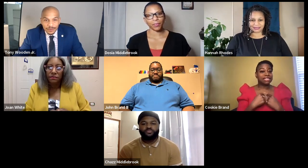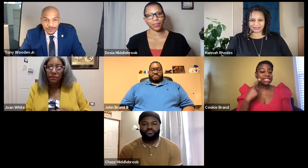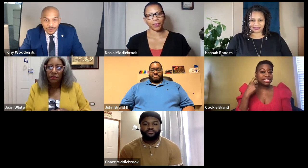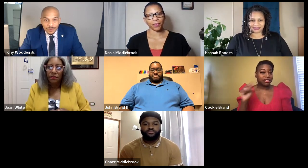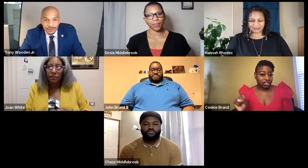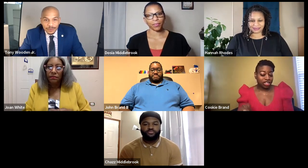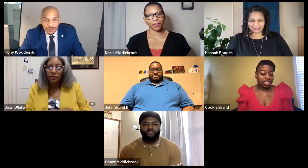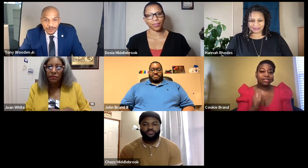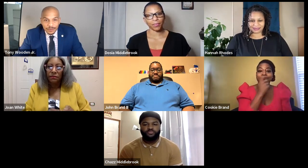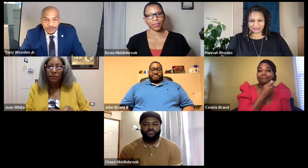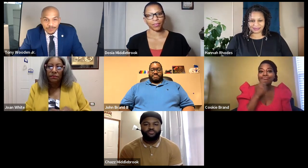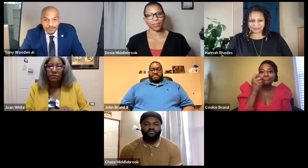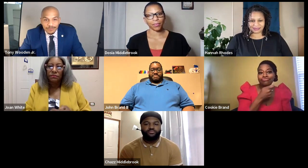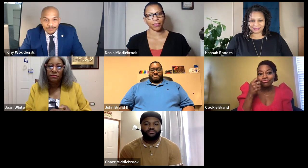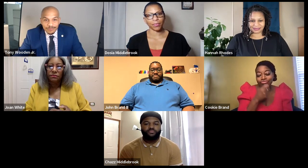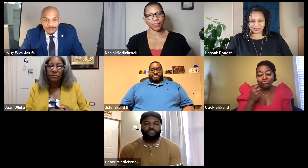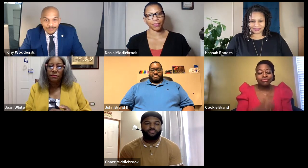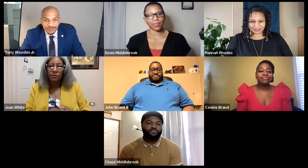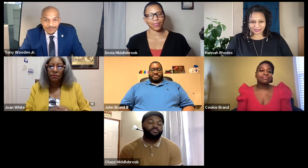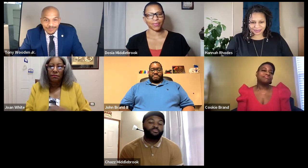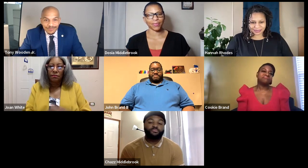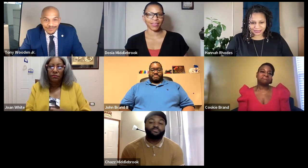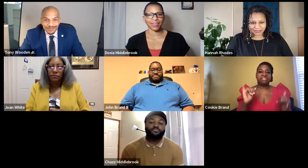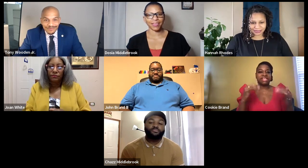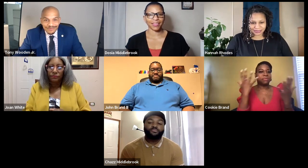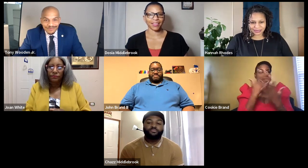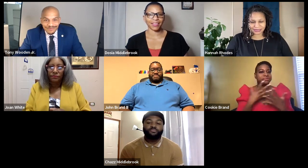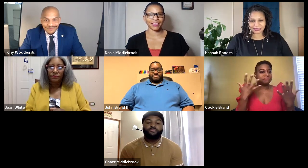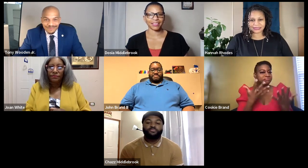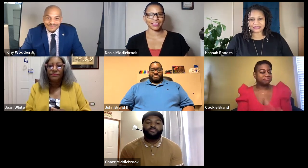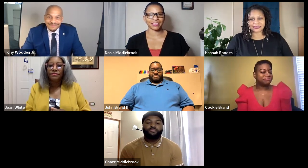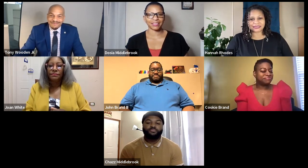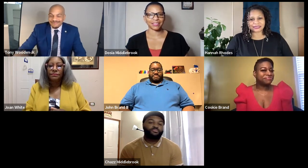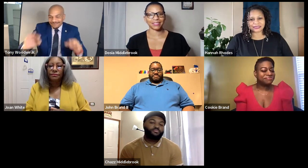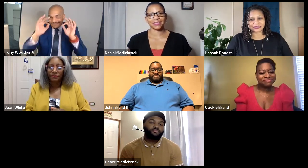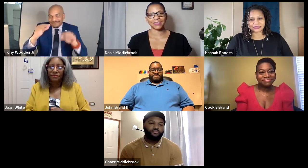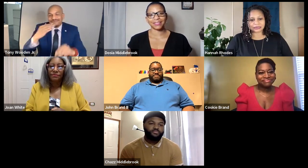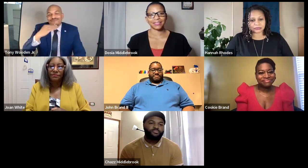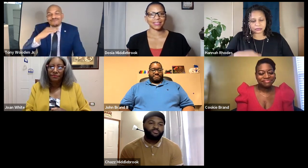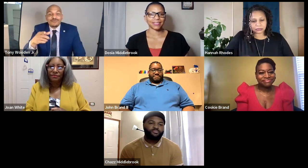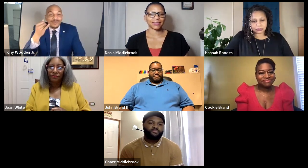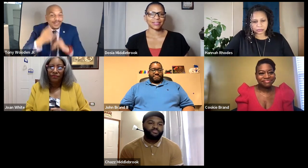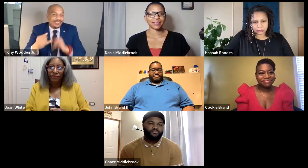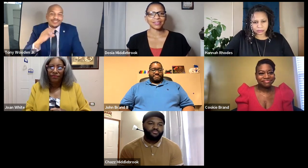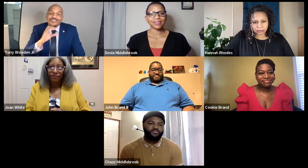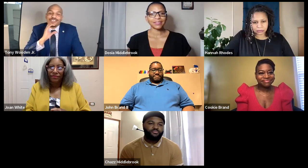I have some necklace and put on some lipsticks today, and that's what I look like right